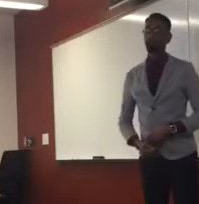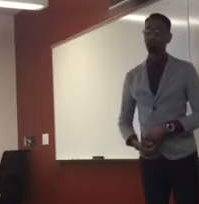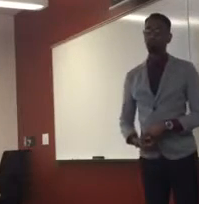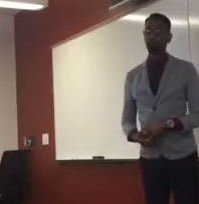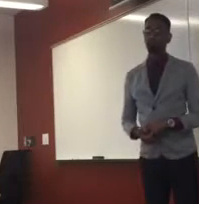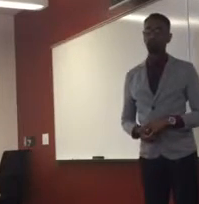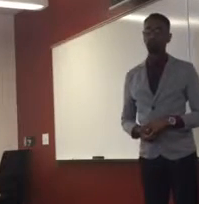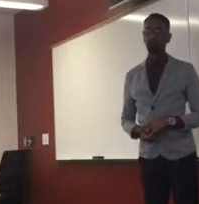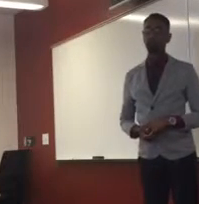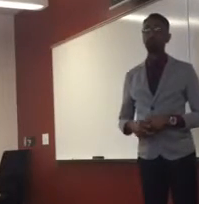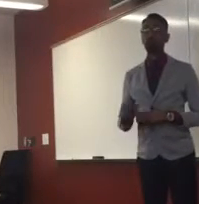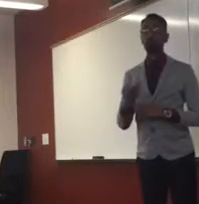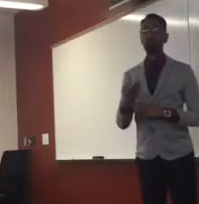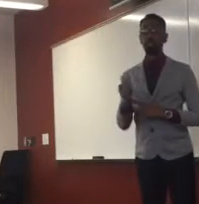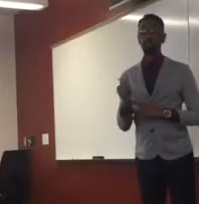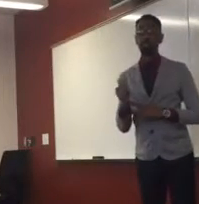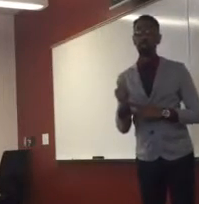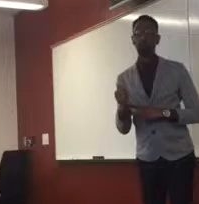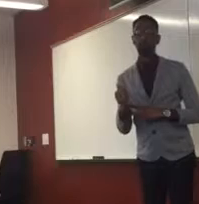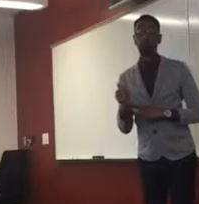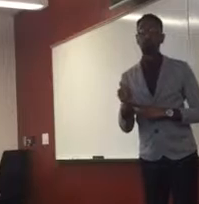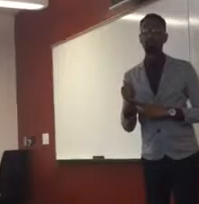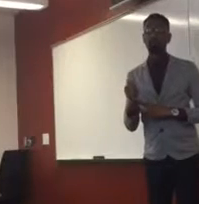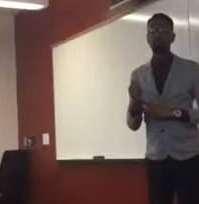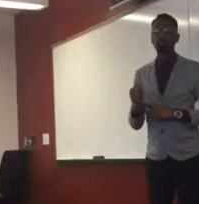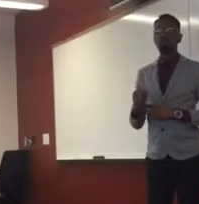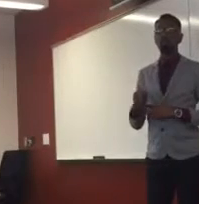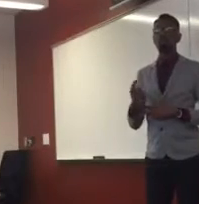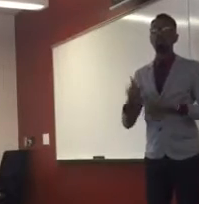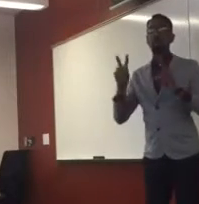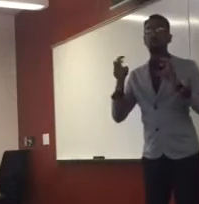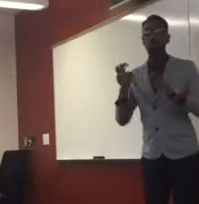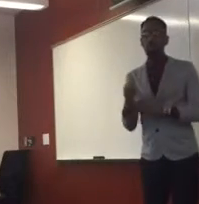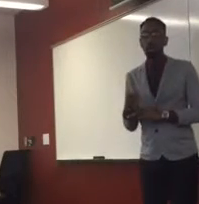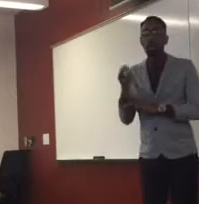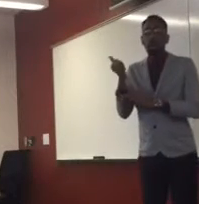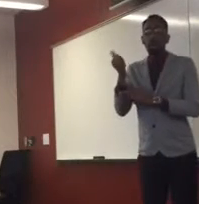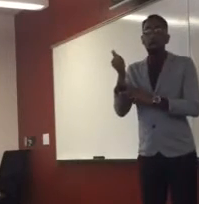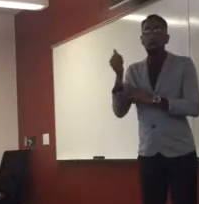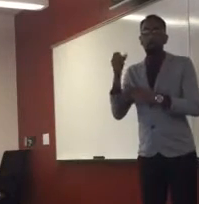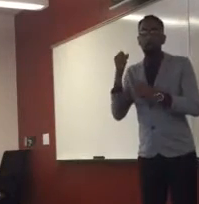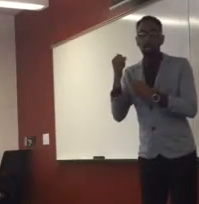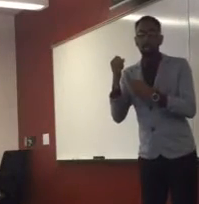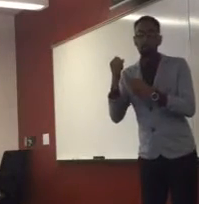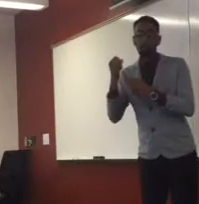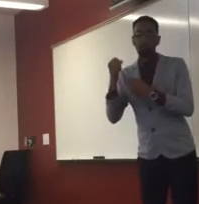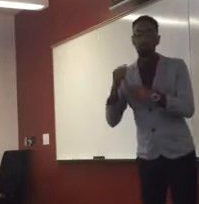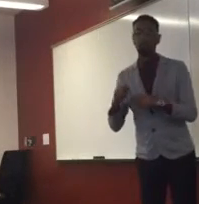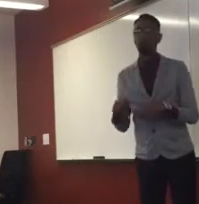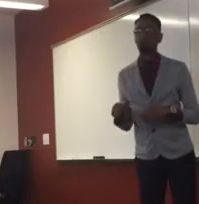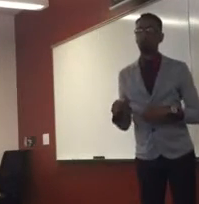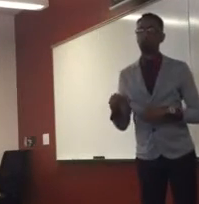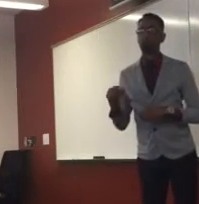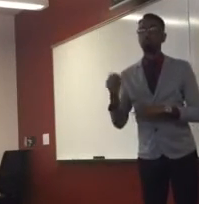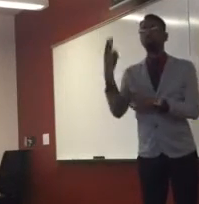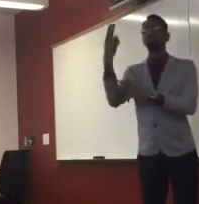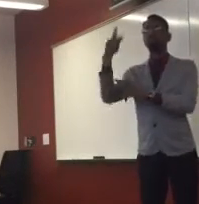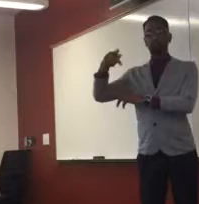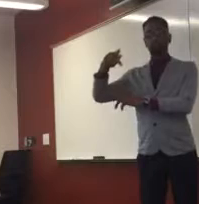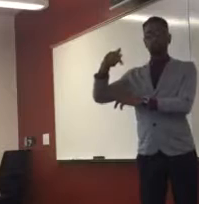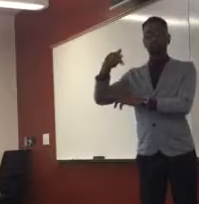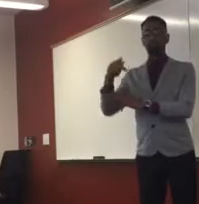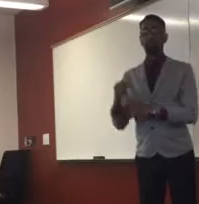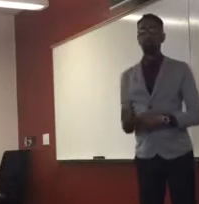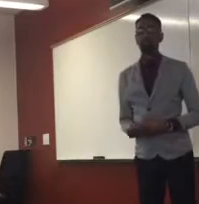and AA is they talk about a higher power. And they phrase it that way because HP.